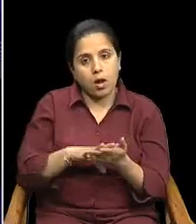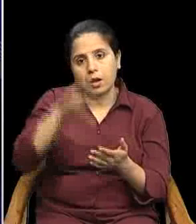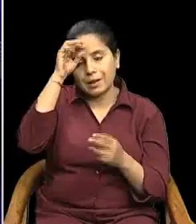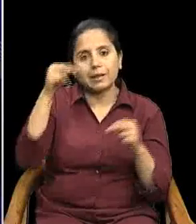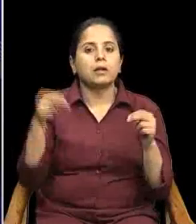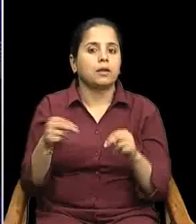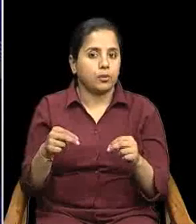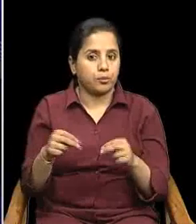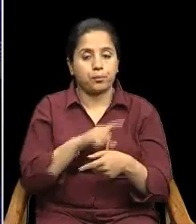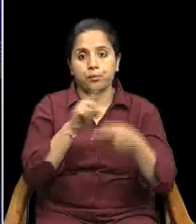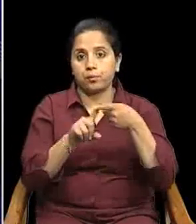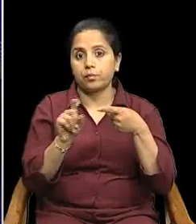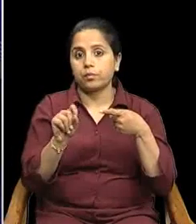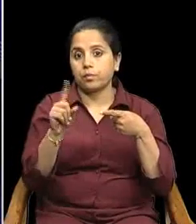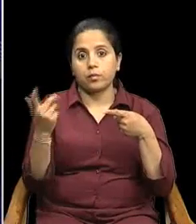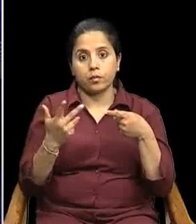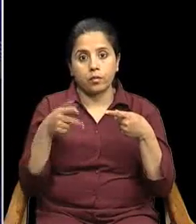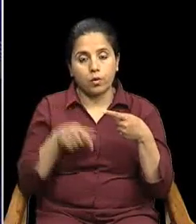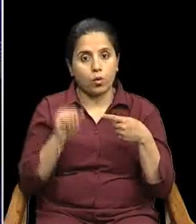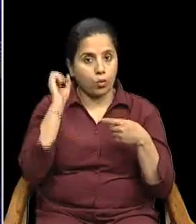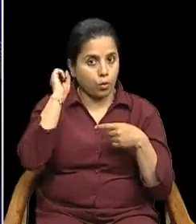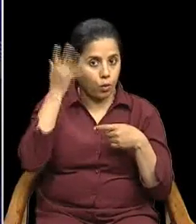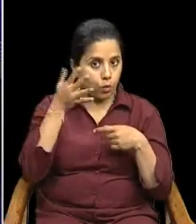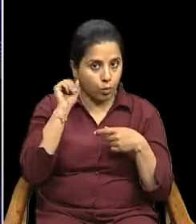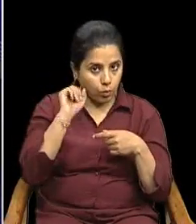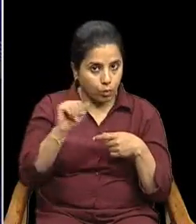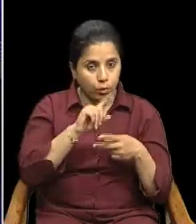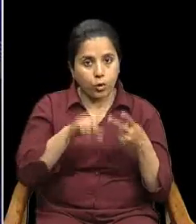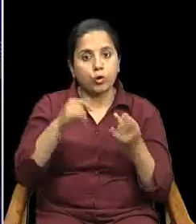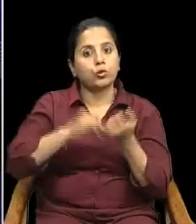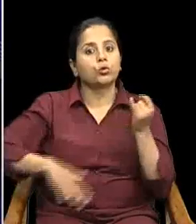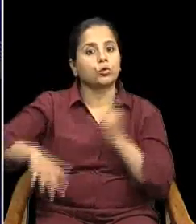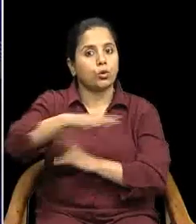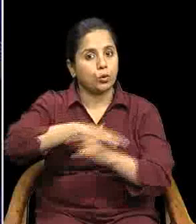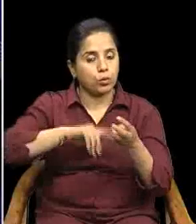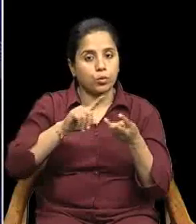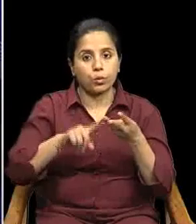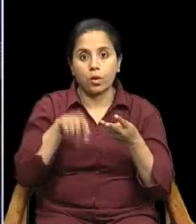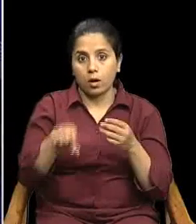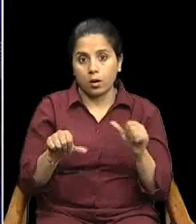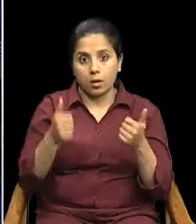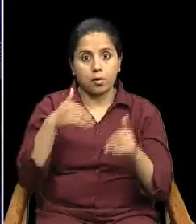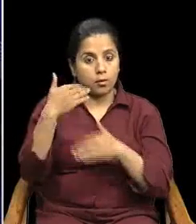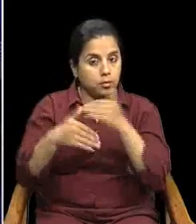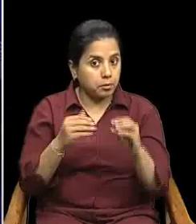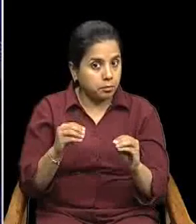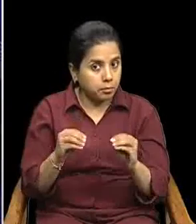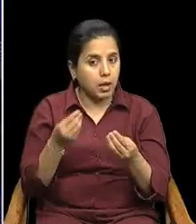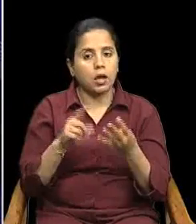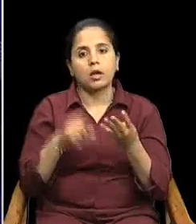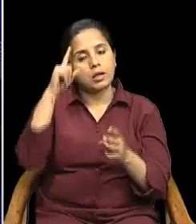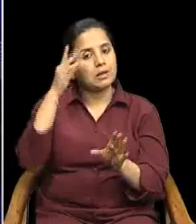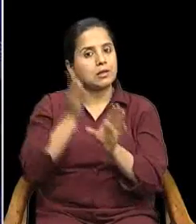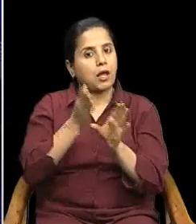needs. First is your cognitive, social, affective, and